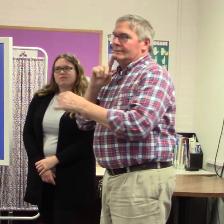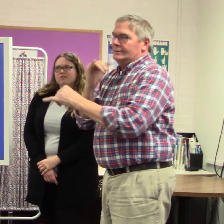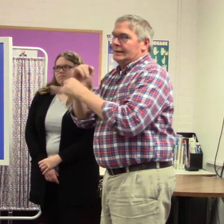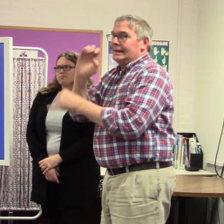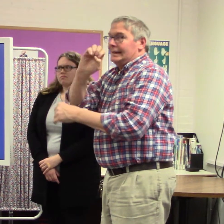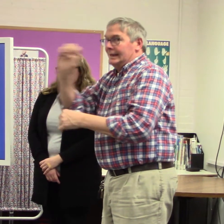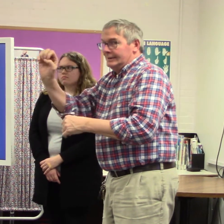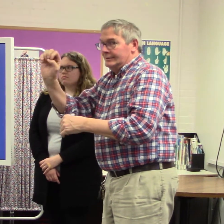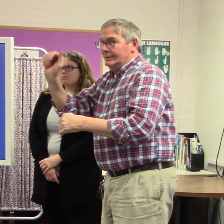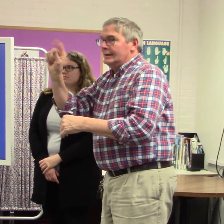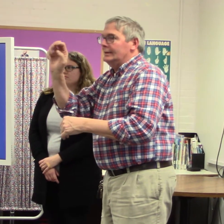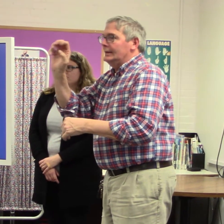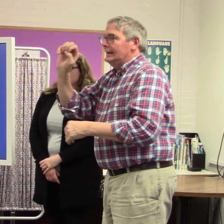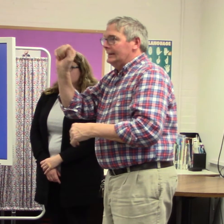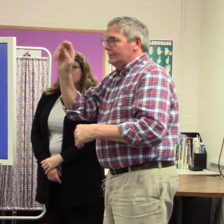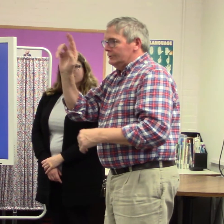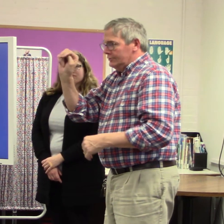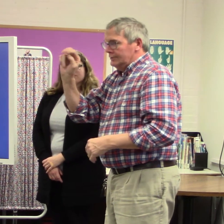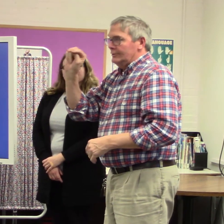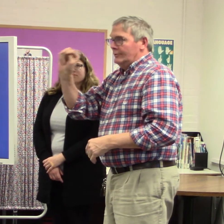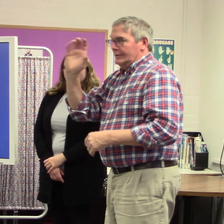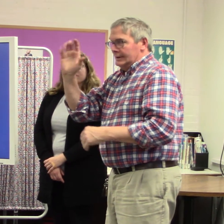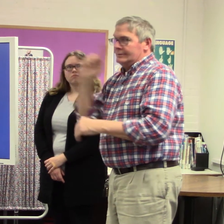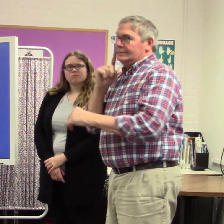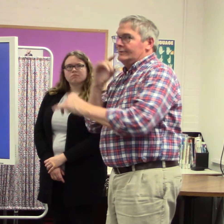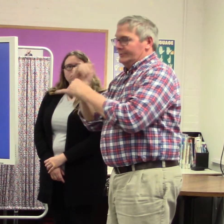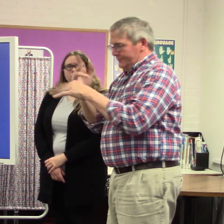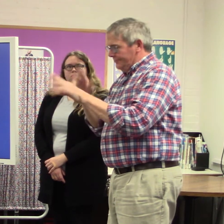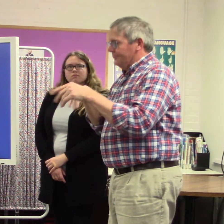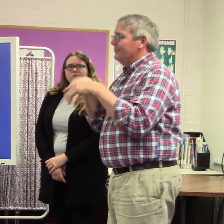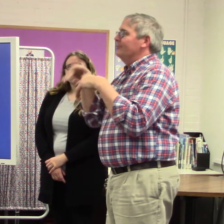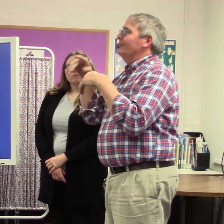the East North Carolina Deaf School.